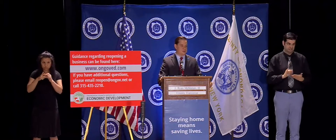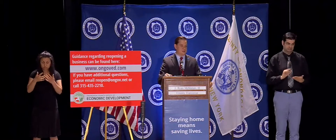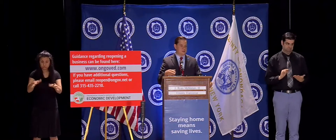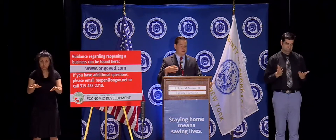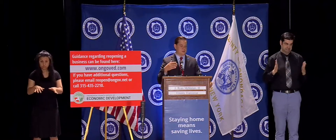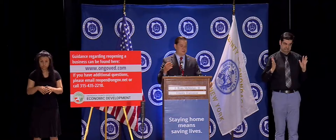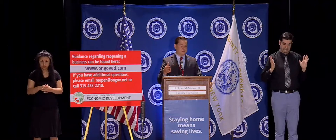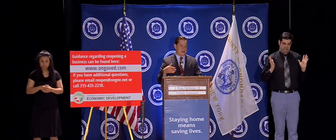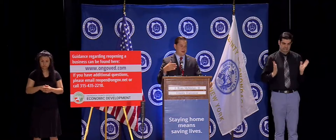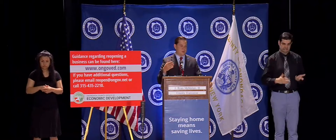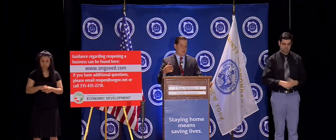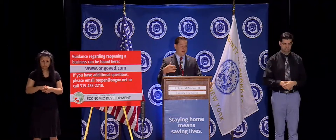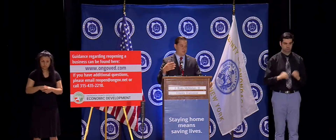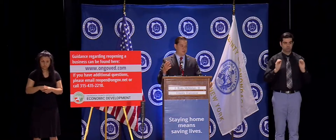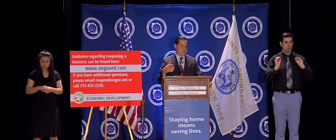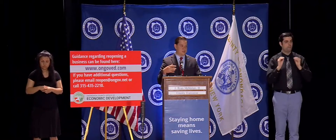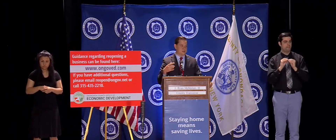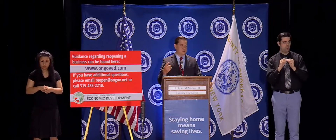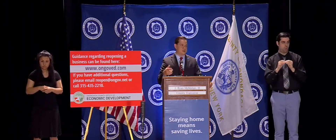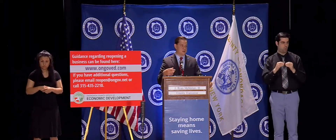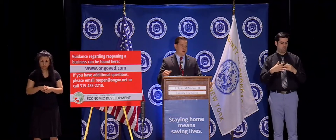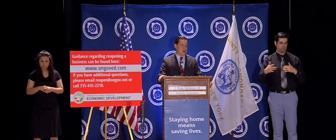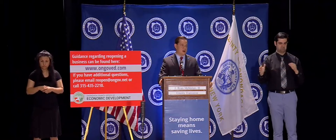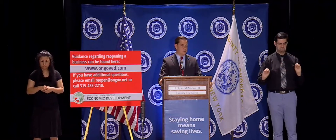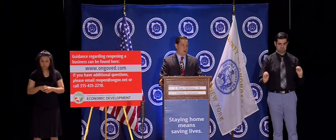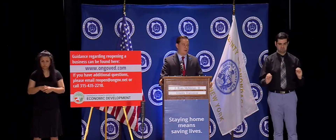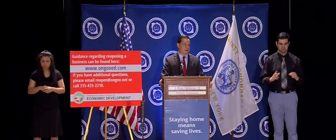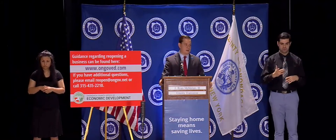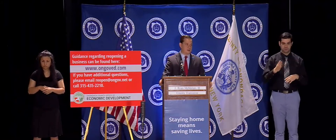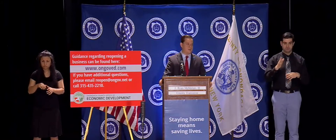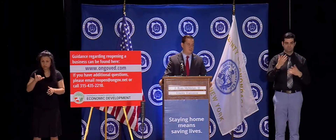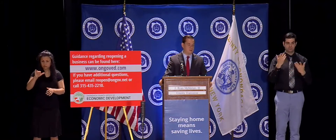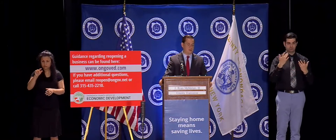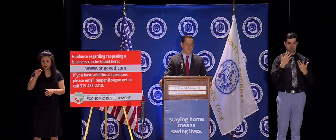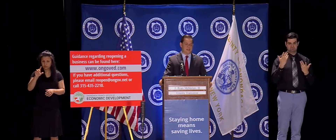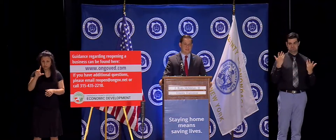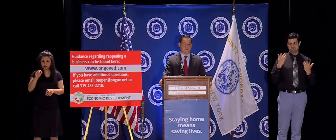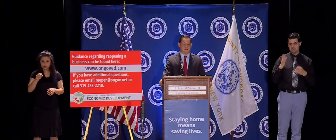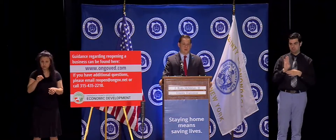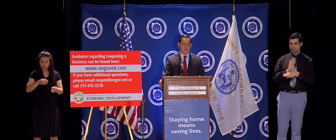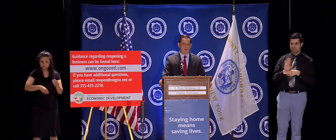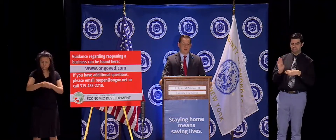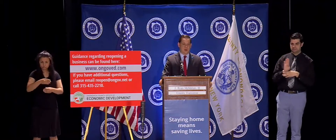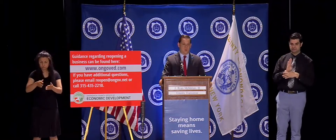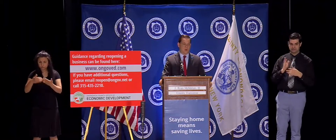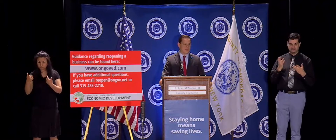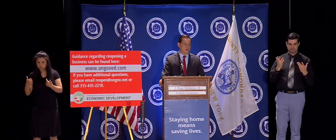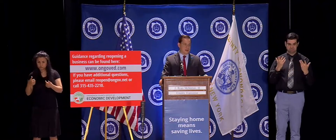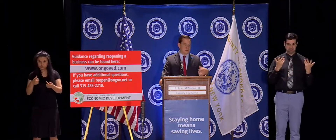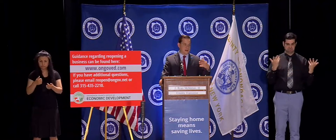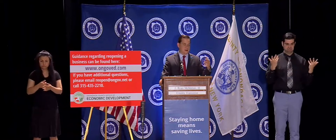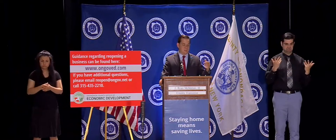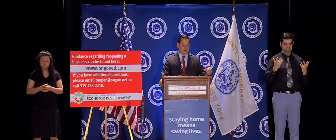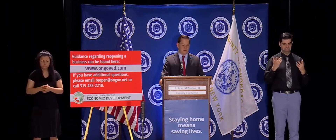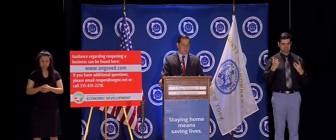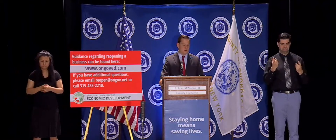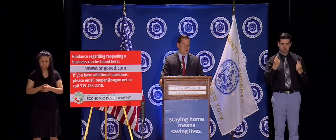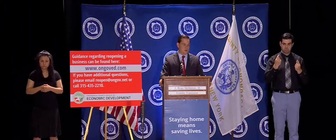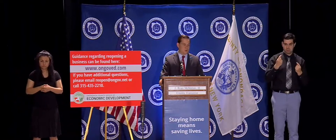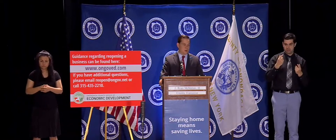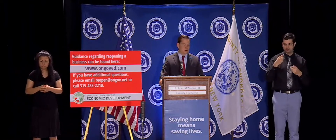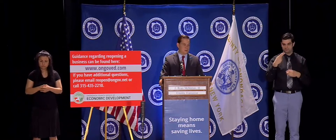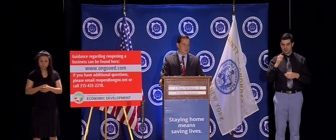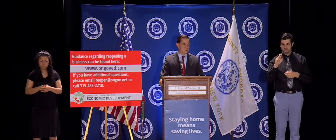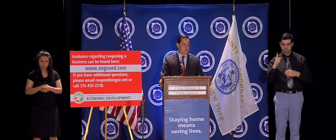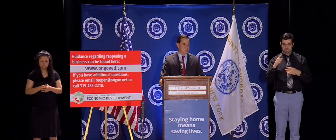some of the data related to businesses, how many have attested. So we're getting that data, but